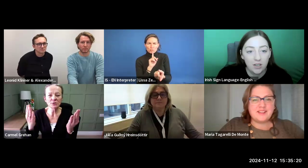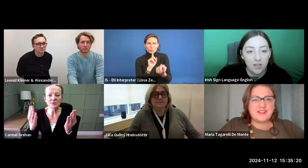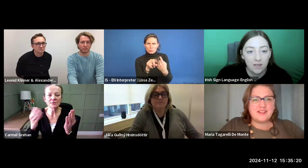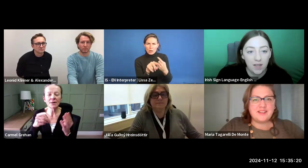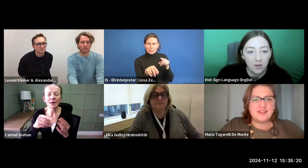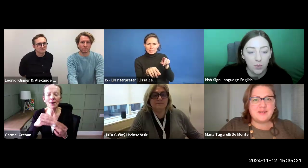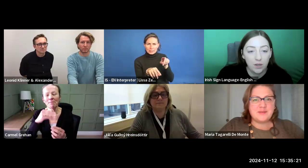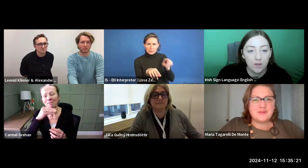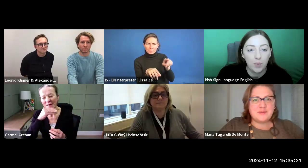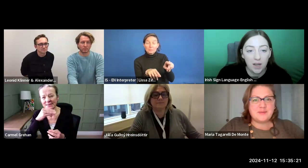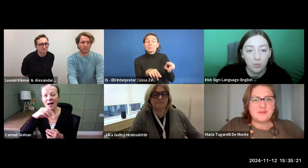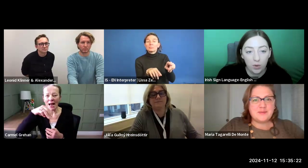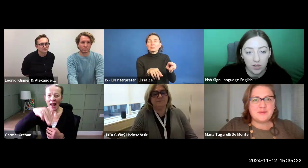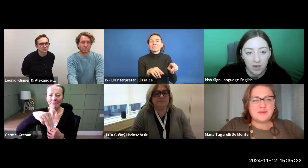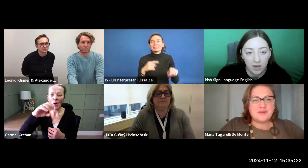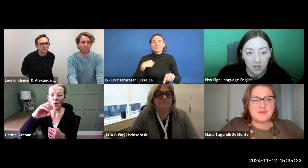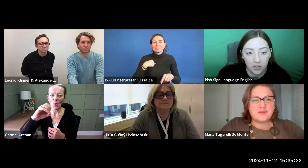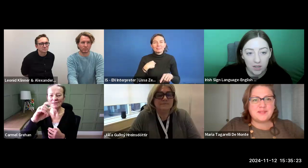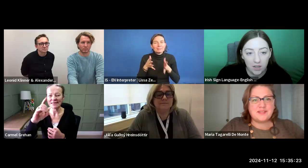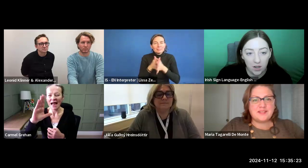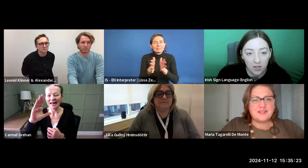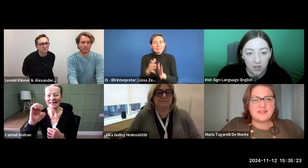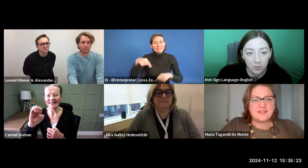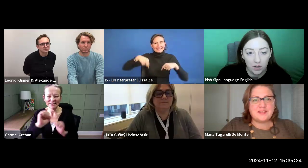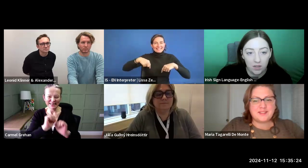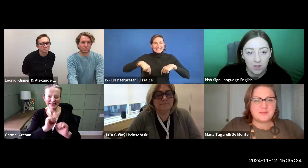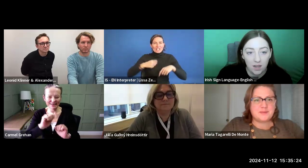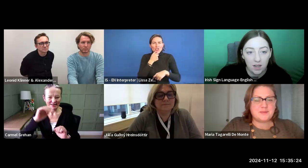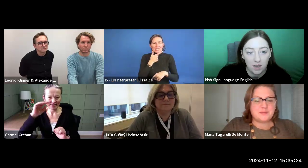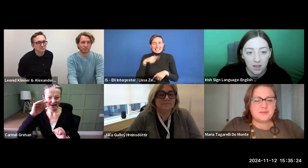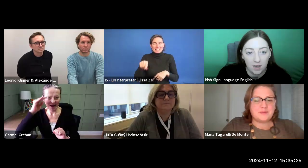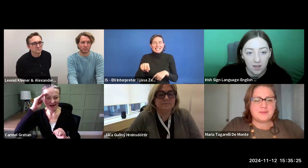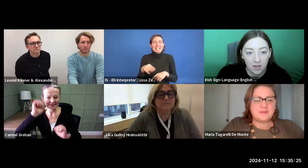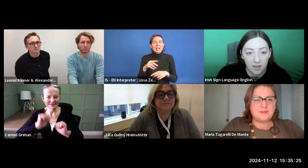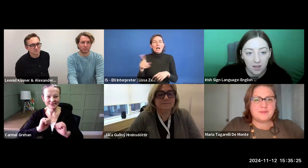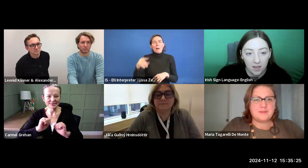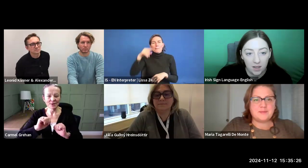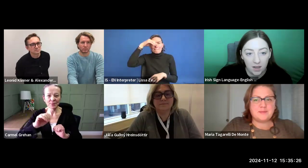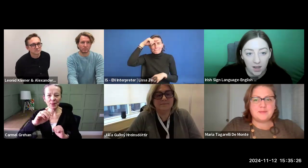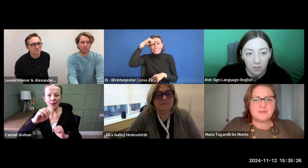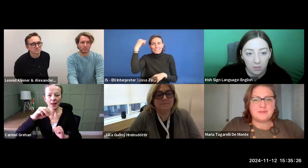I did mention that we use Blackboard here in Trinity College, but